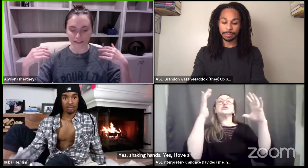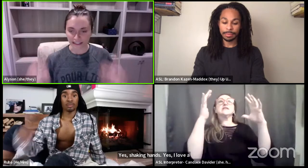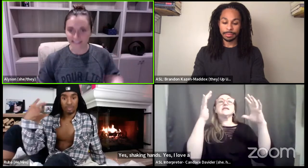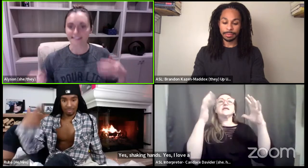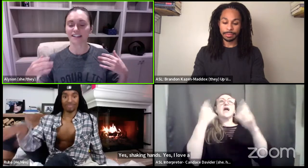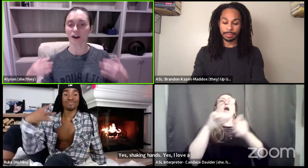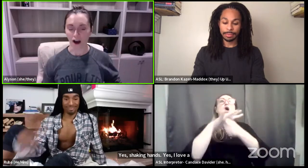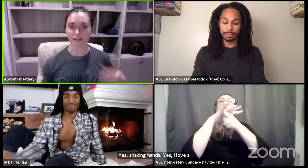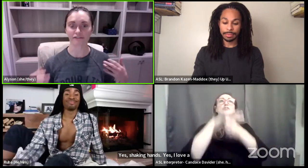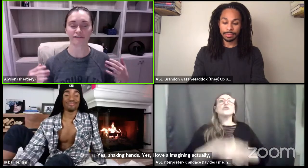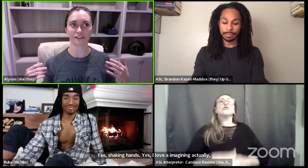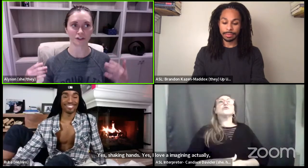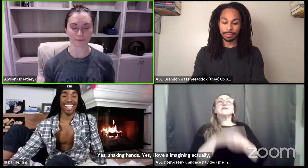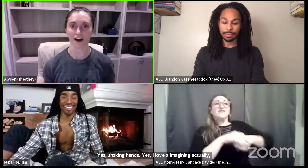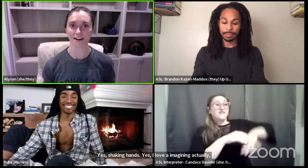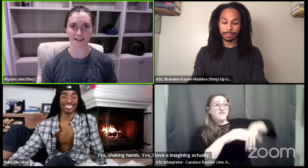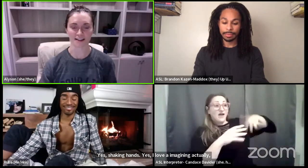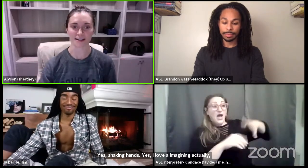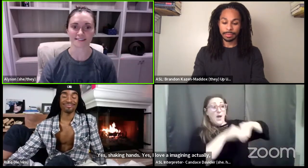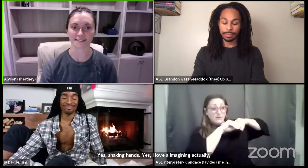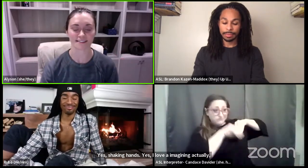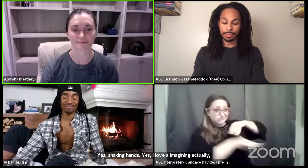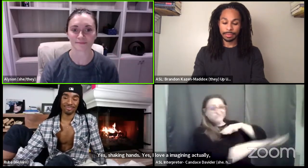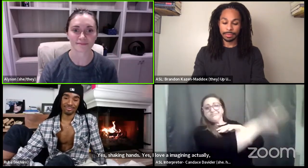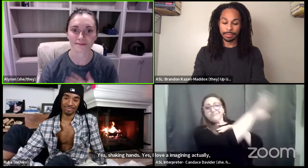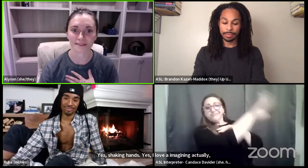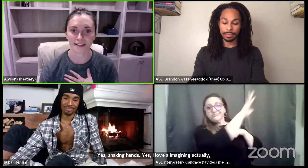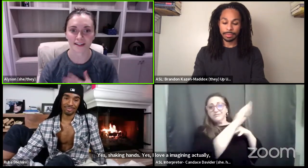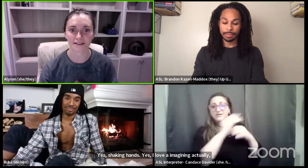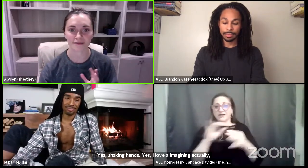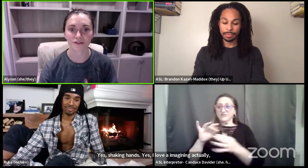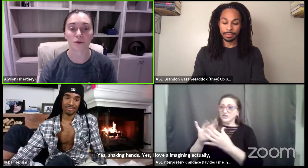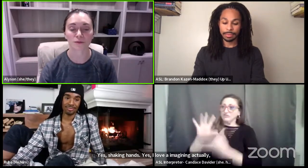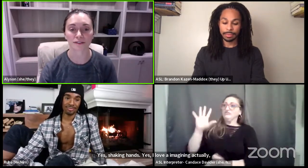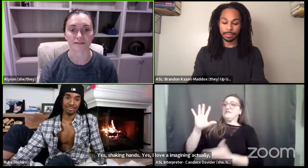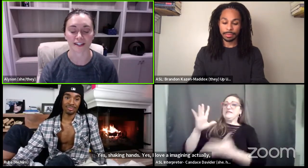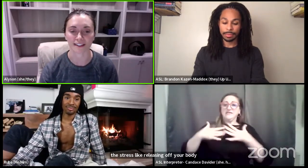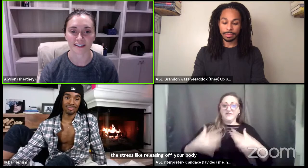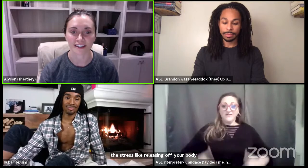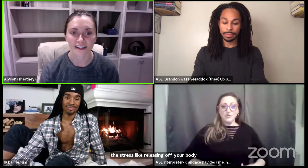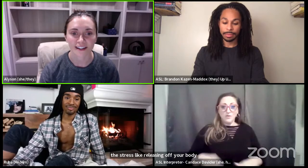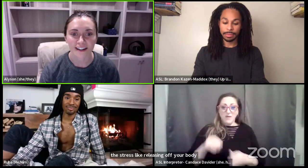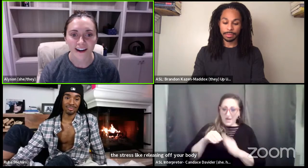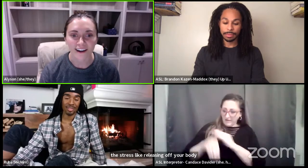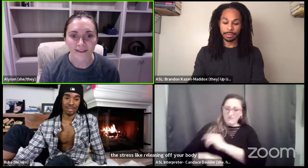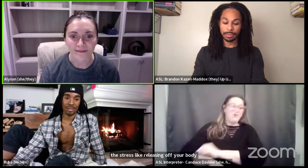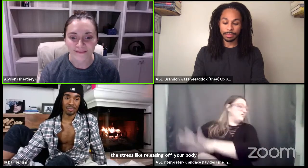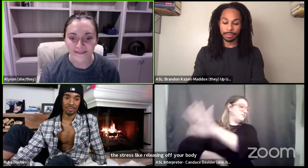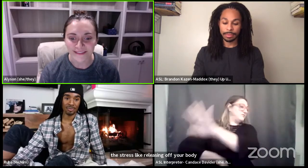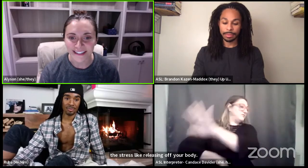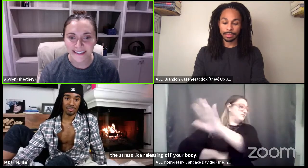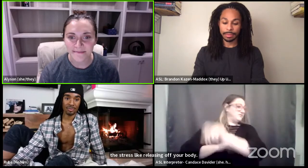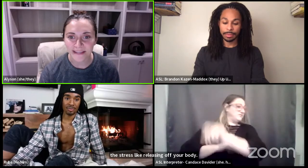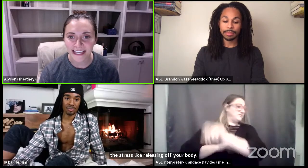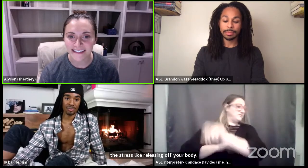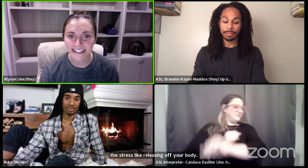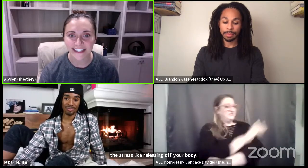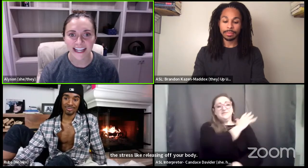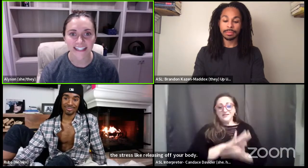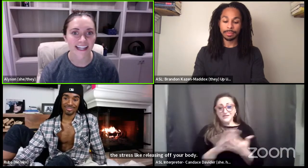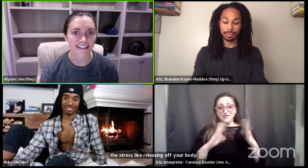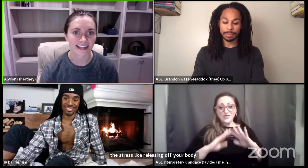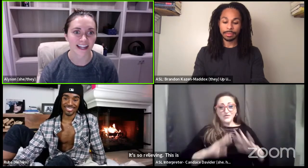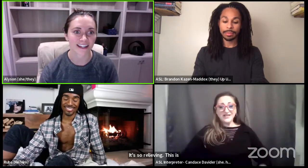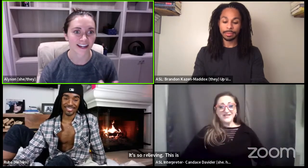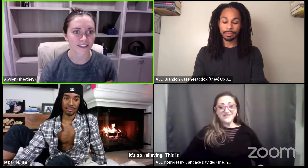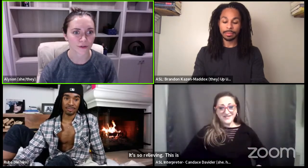like, releasing off your body. It's so relieving. This is amazing.